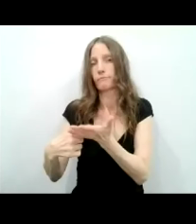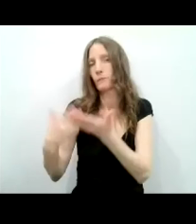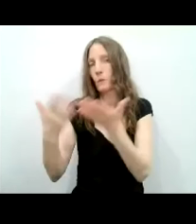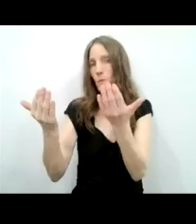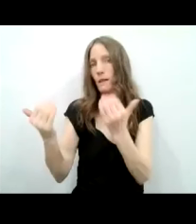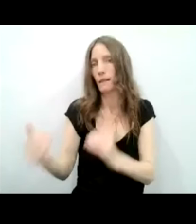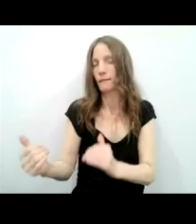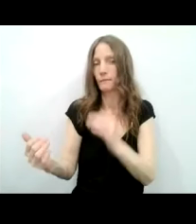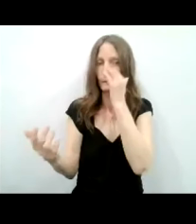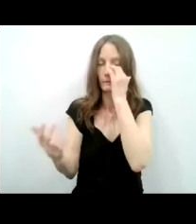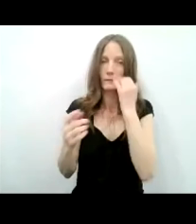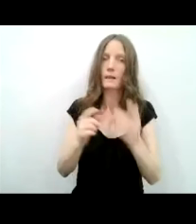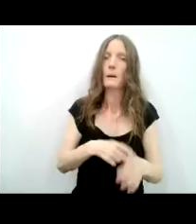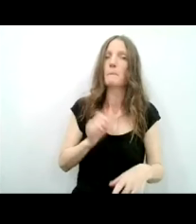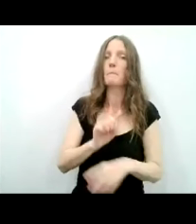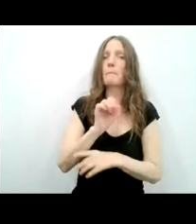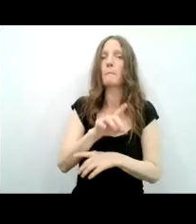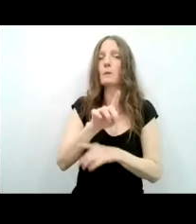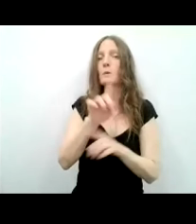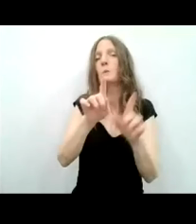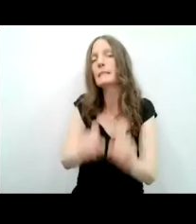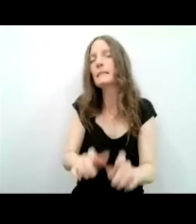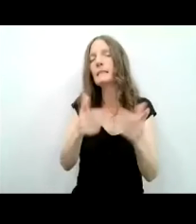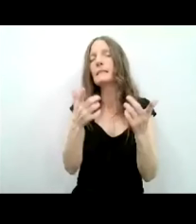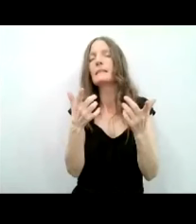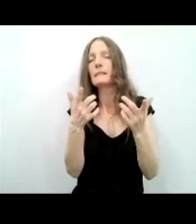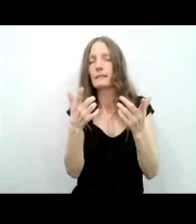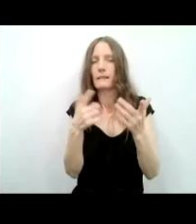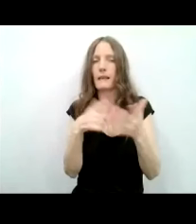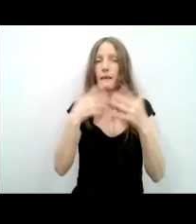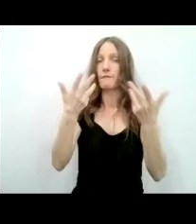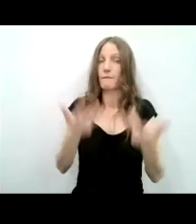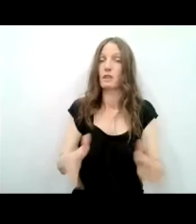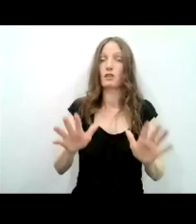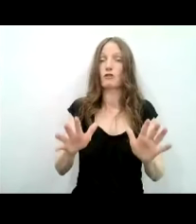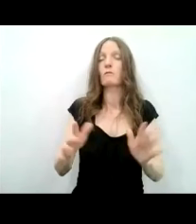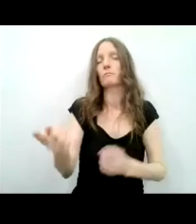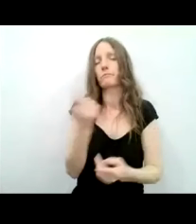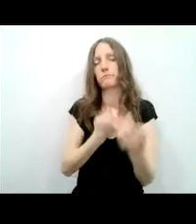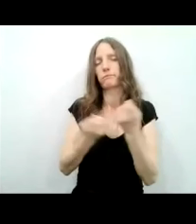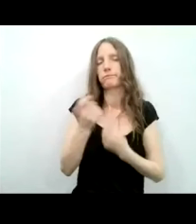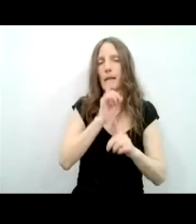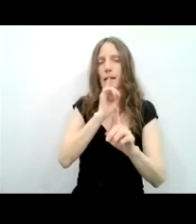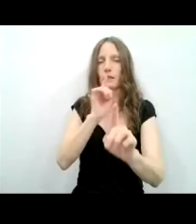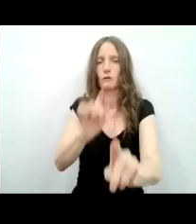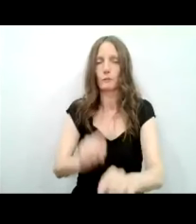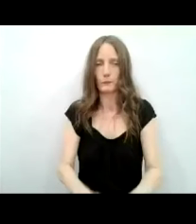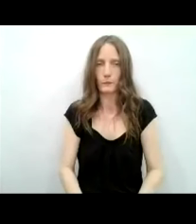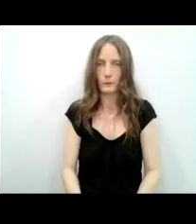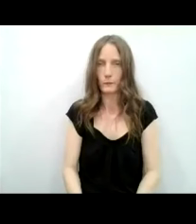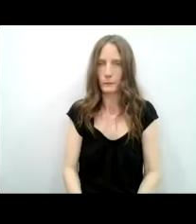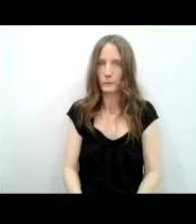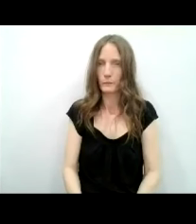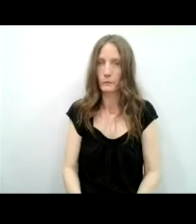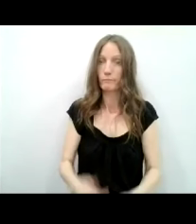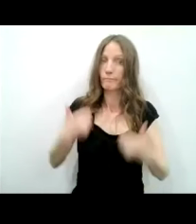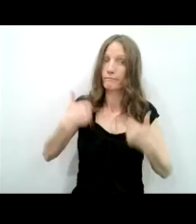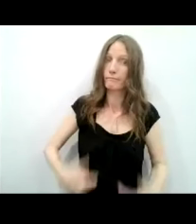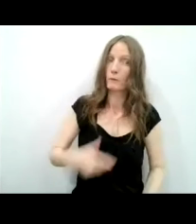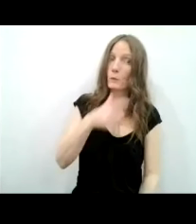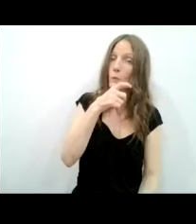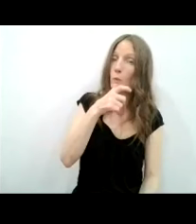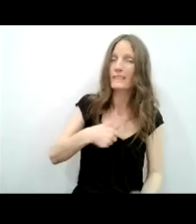a little pop quiz, and then we'll, sort of time permitting, have a bit of Q&A. So who am I? Why am I